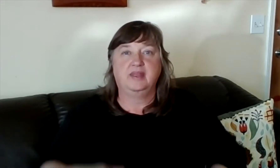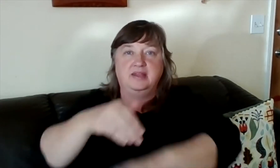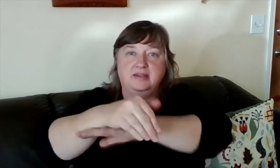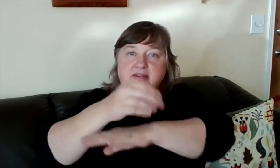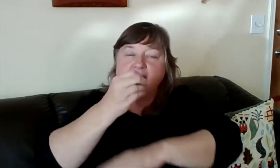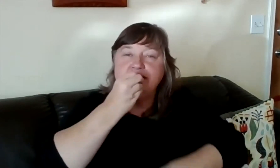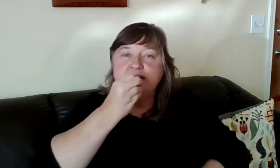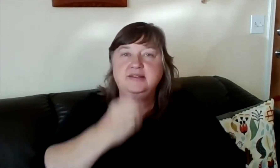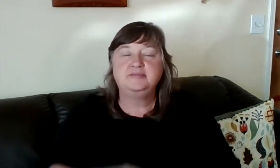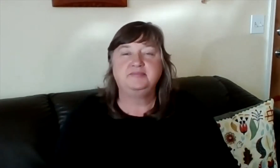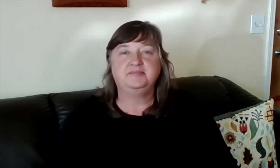Night eat.